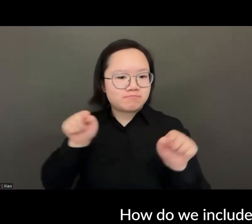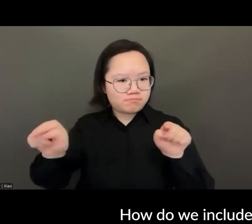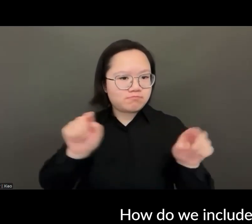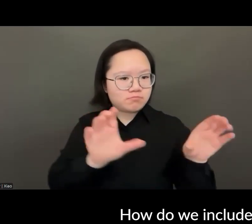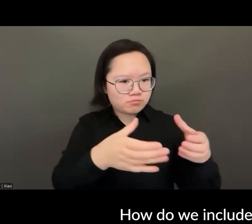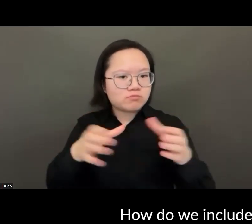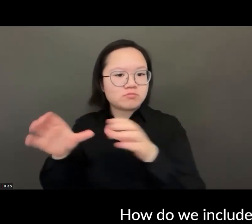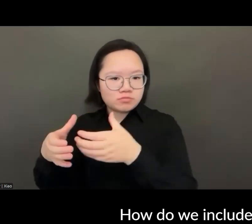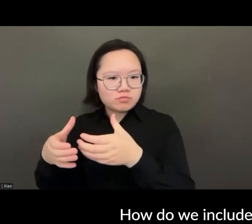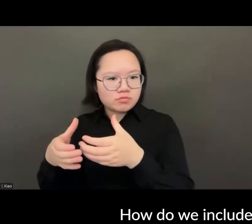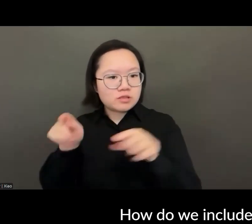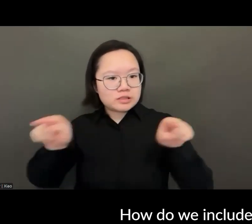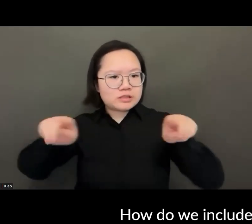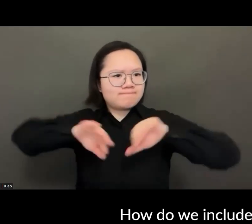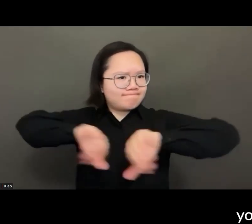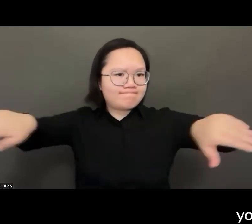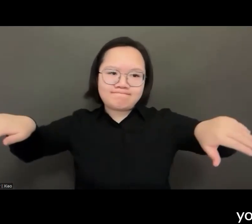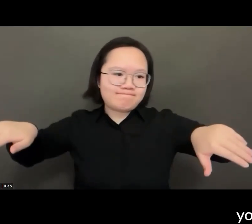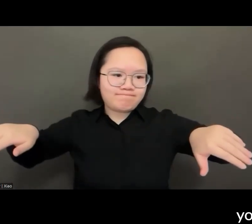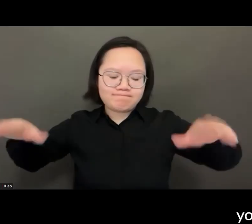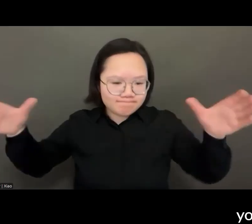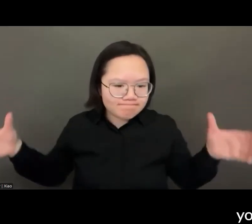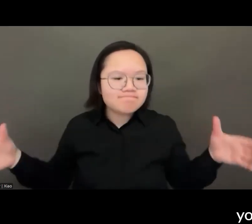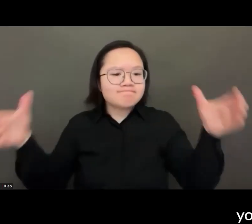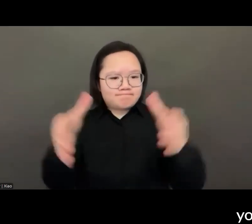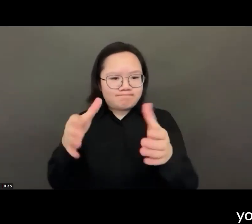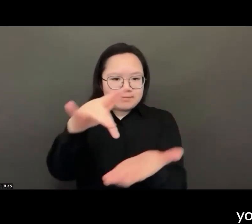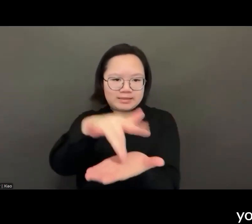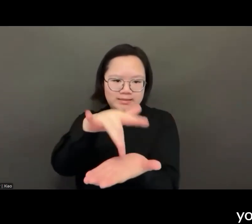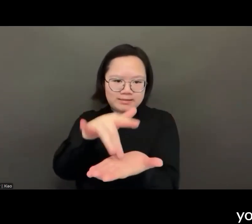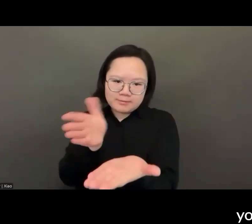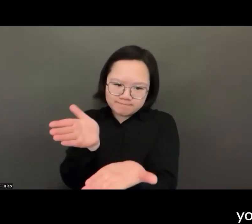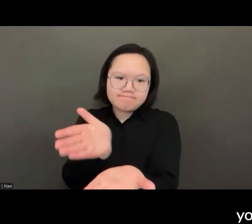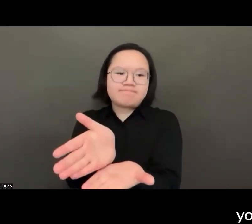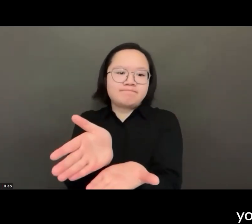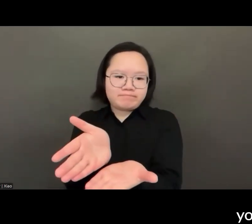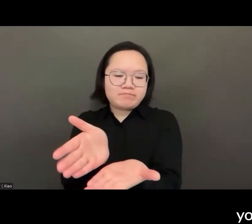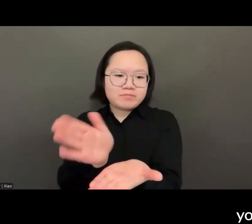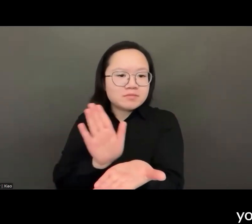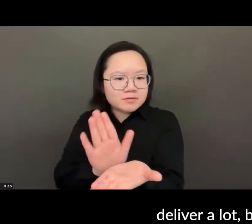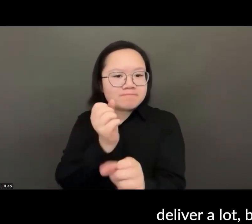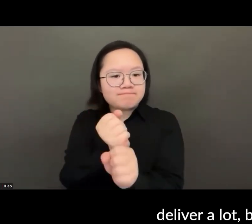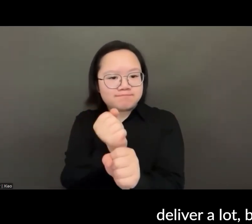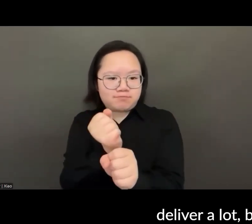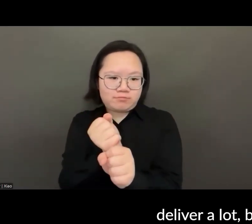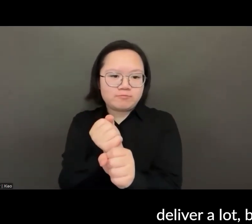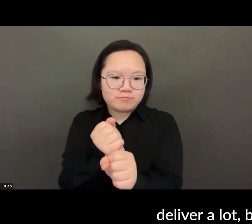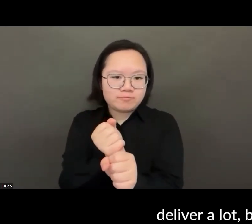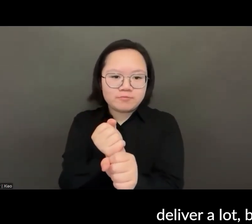bring them to the center in the inclusion, because they are expected actually